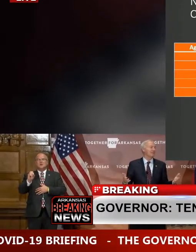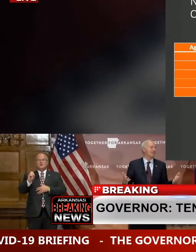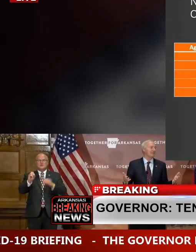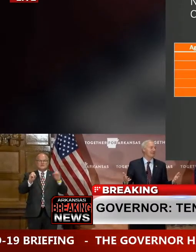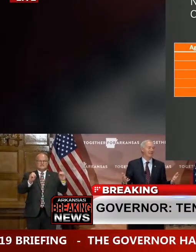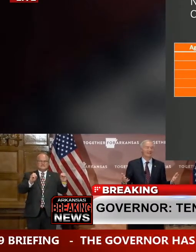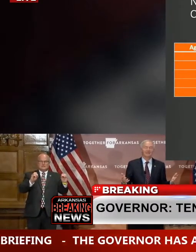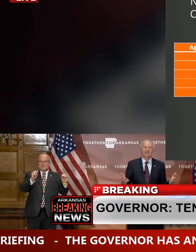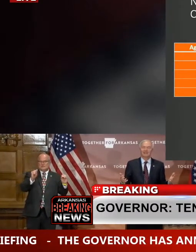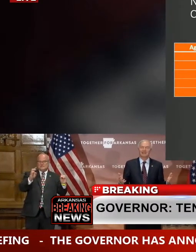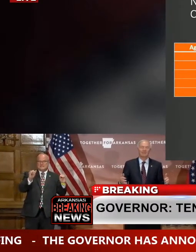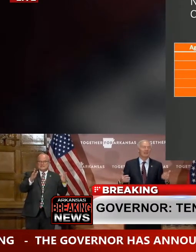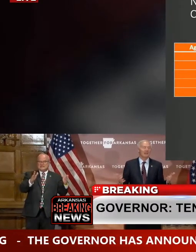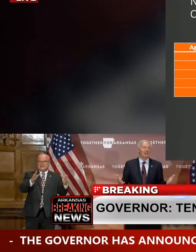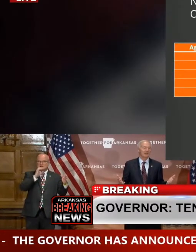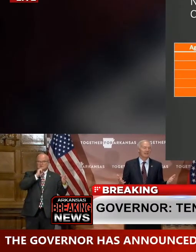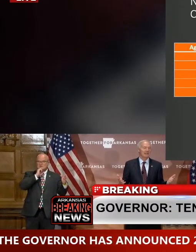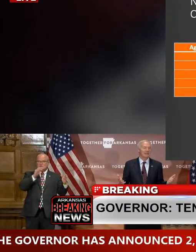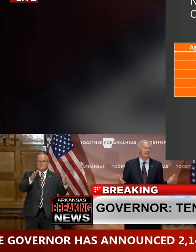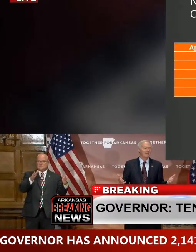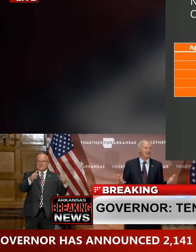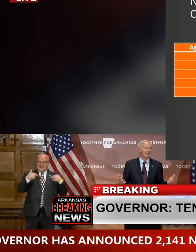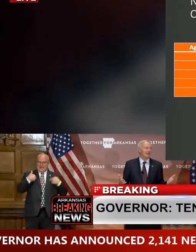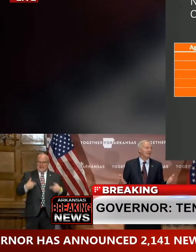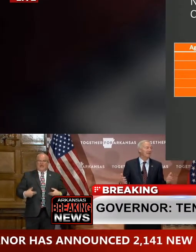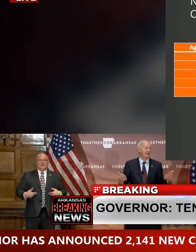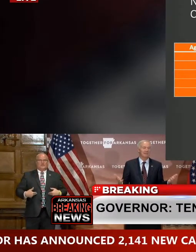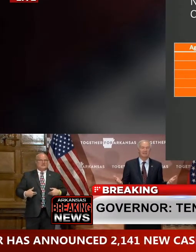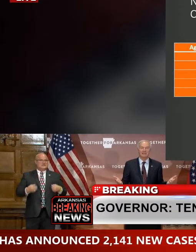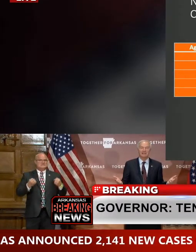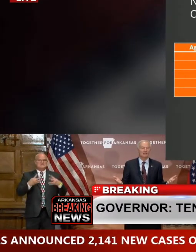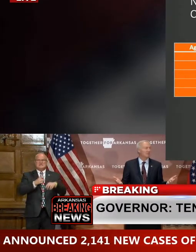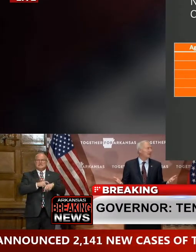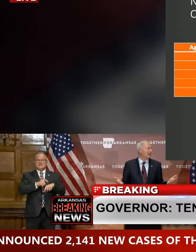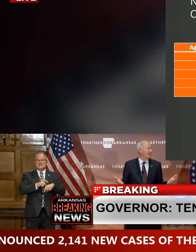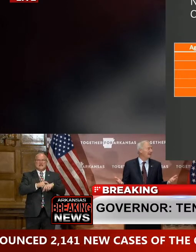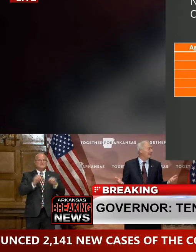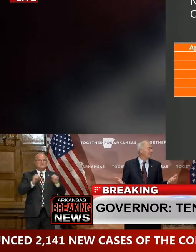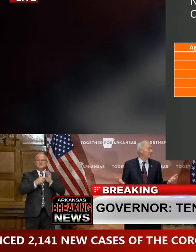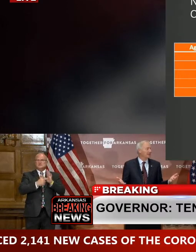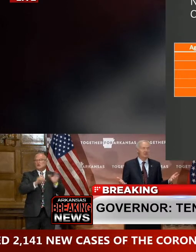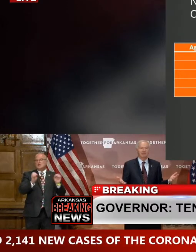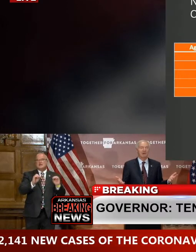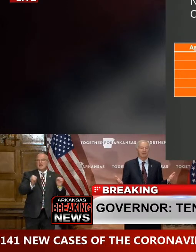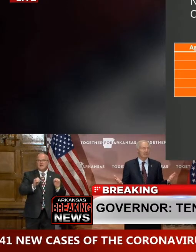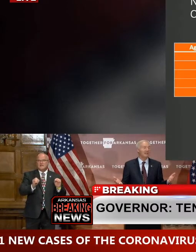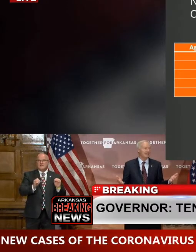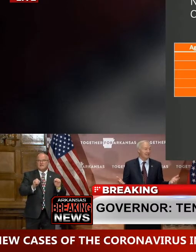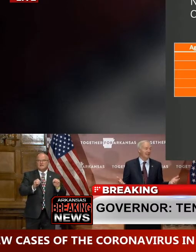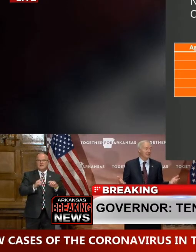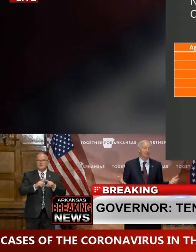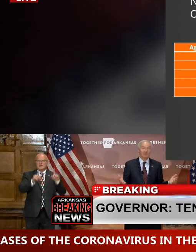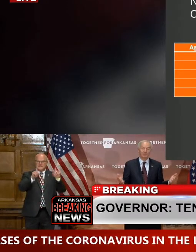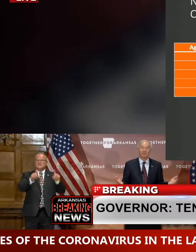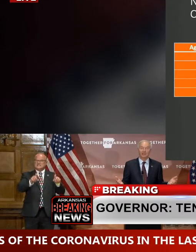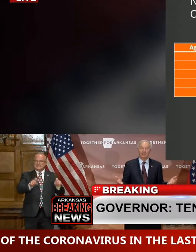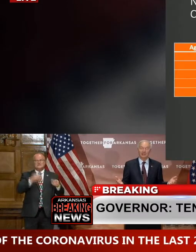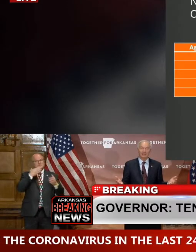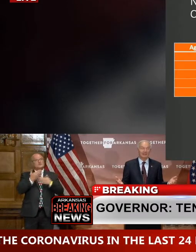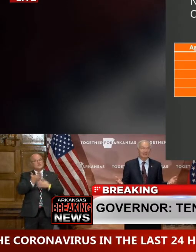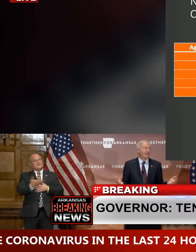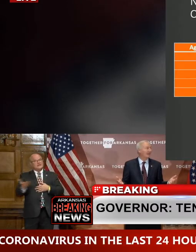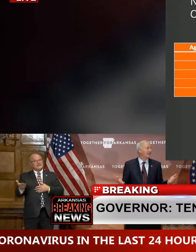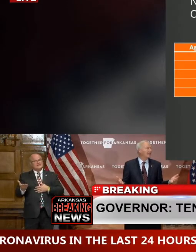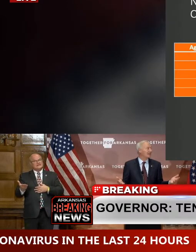to 17, very healthy, many times asymptomatic, but first of all, they're getting tests, which is a good